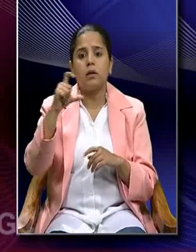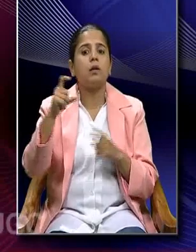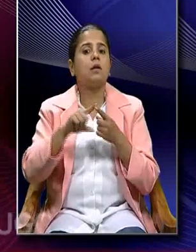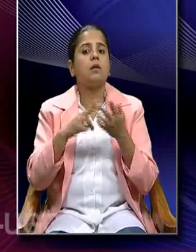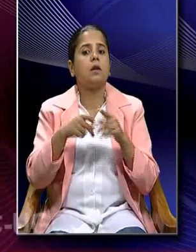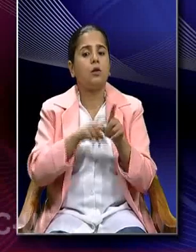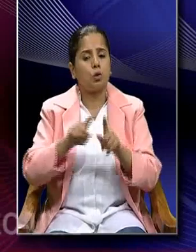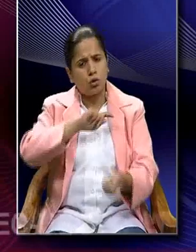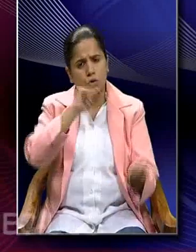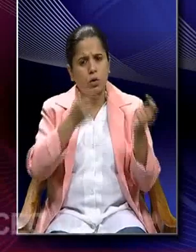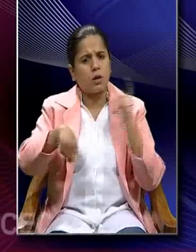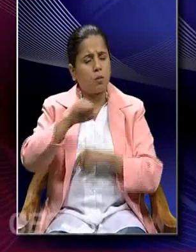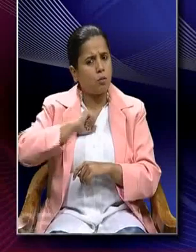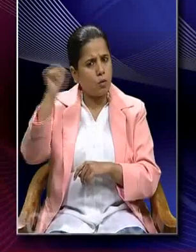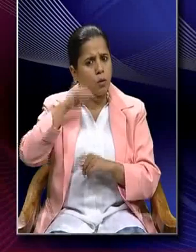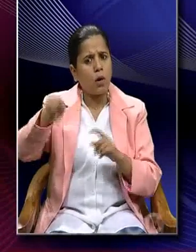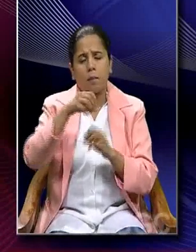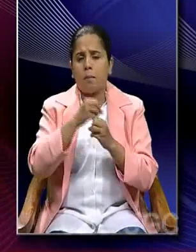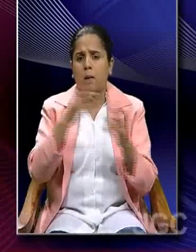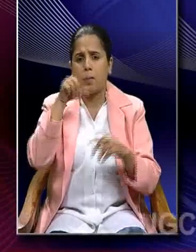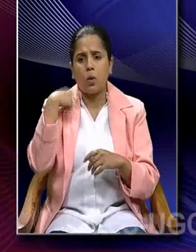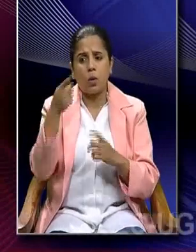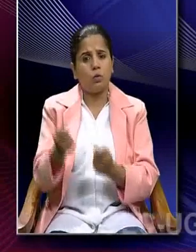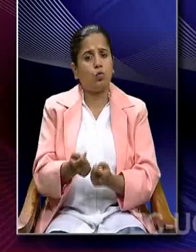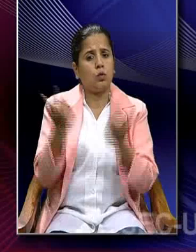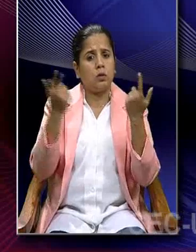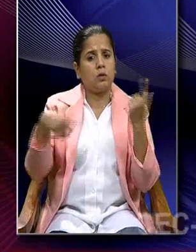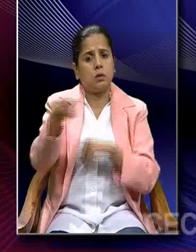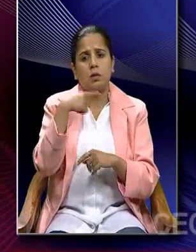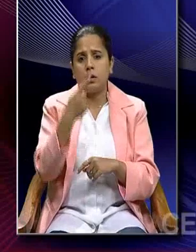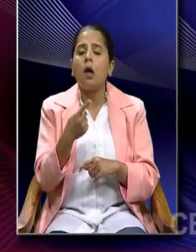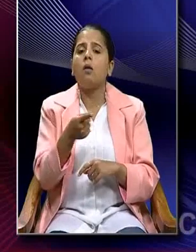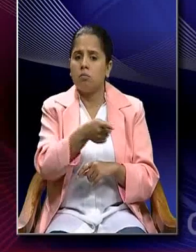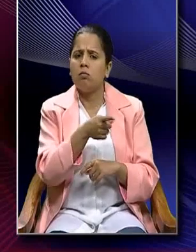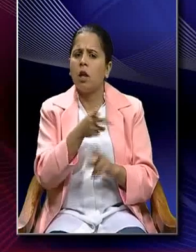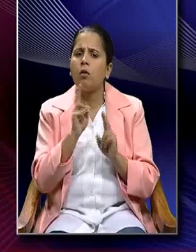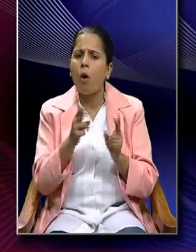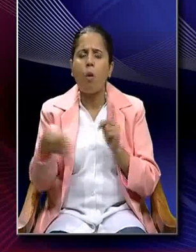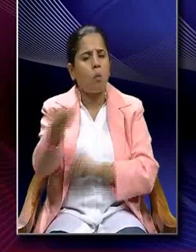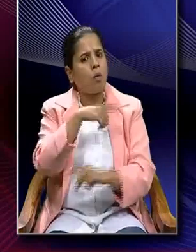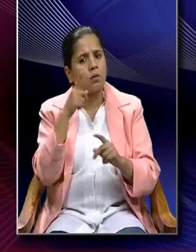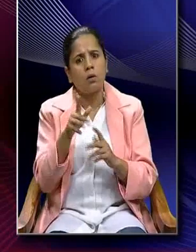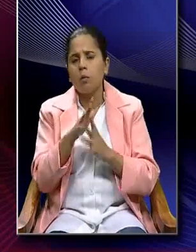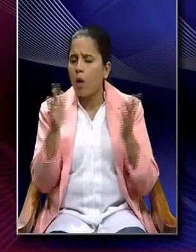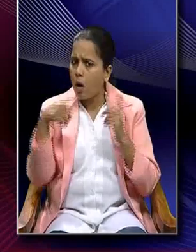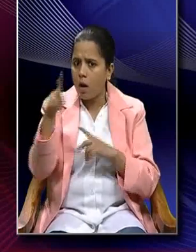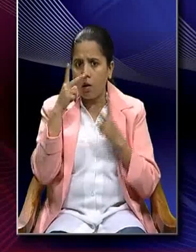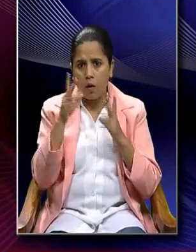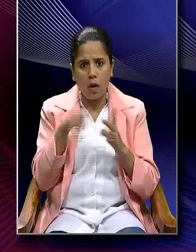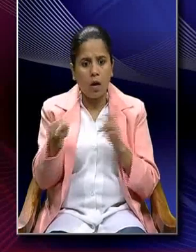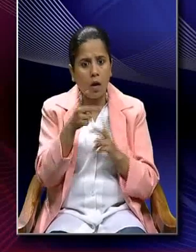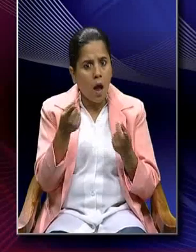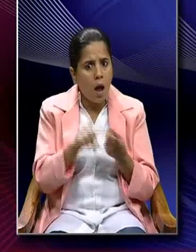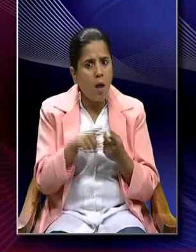movement, among the more privileged castes, you will see that this is very, very common. Very common that you would have